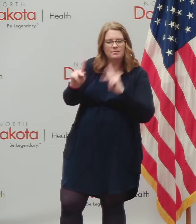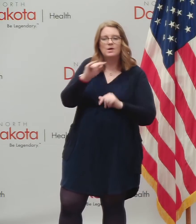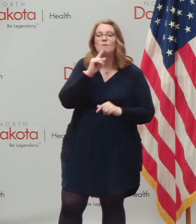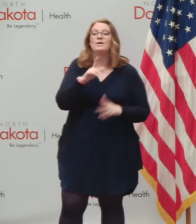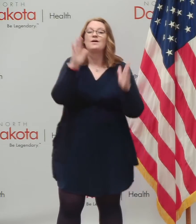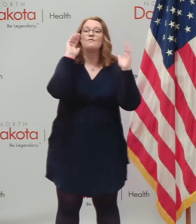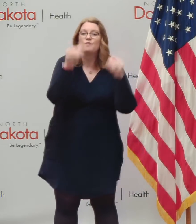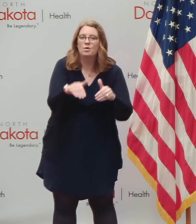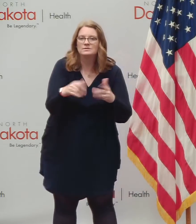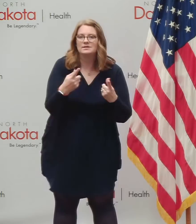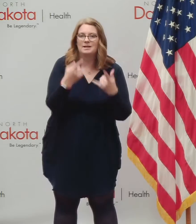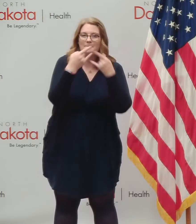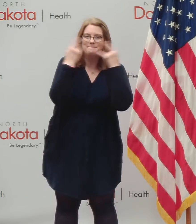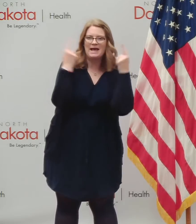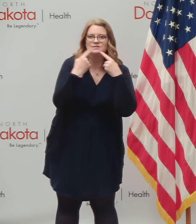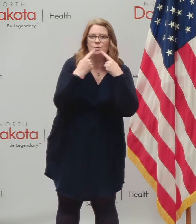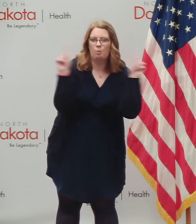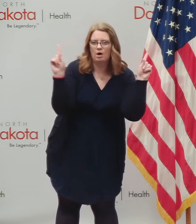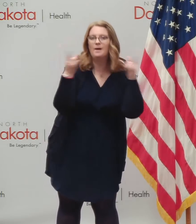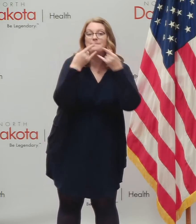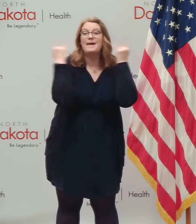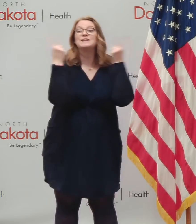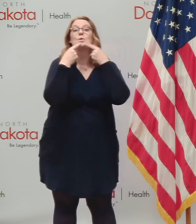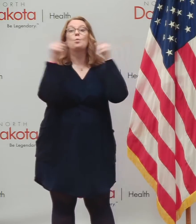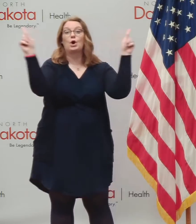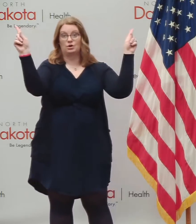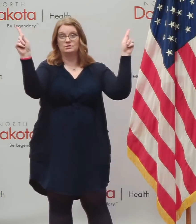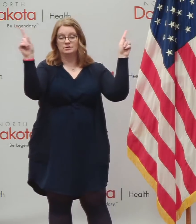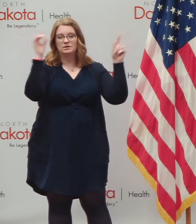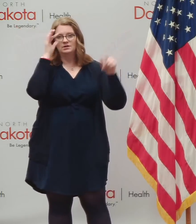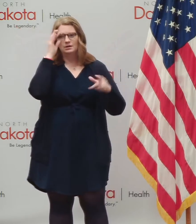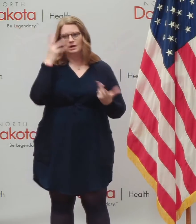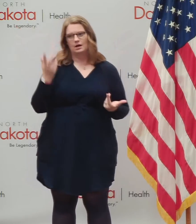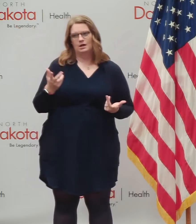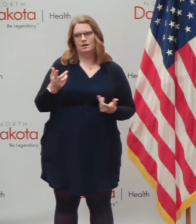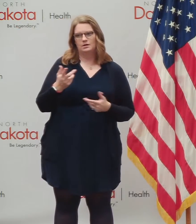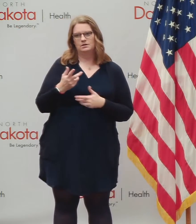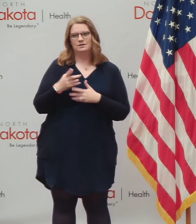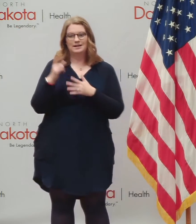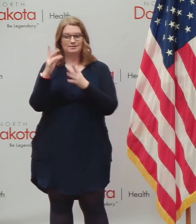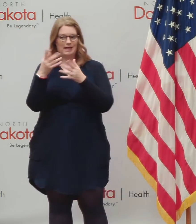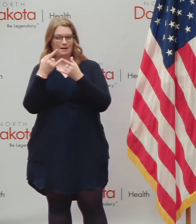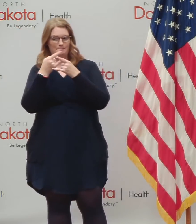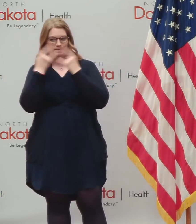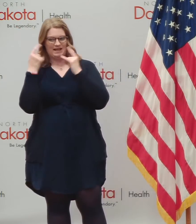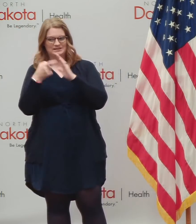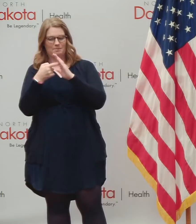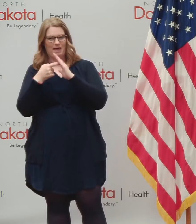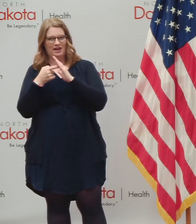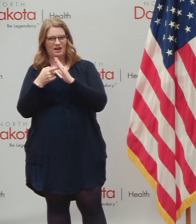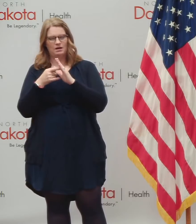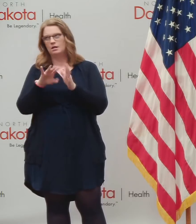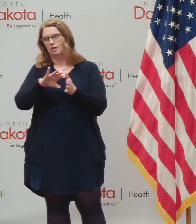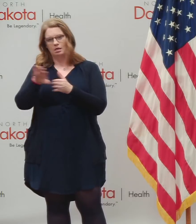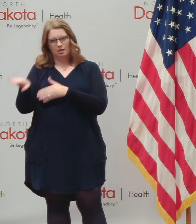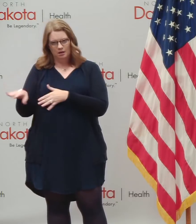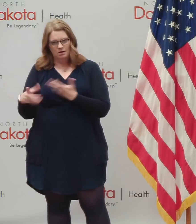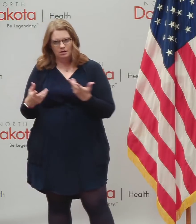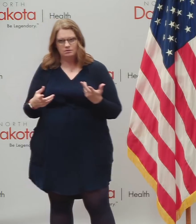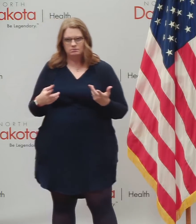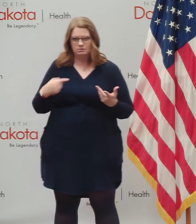the effectiveness of masks, and we're trying to stay out of the effectiveness of mask mandate pieces. But we